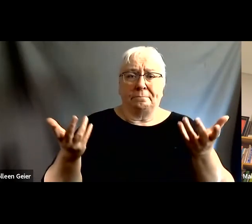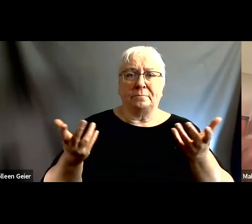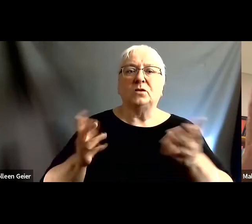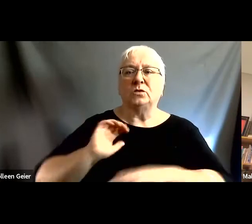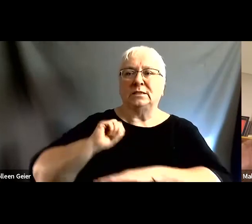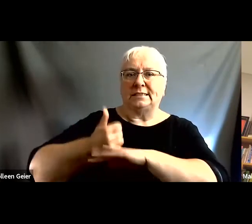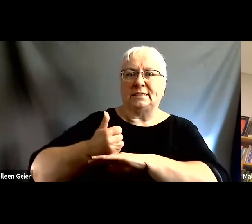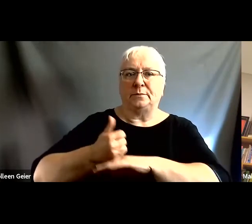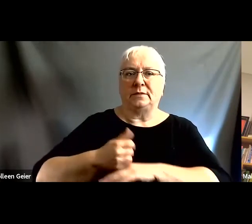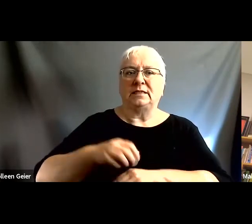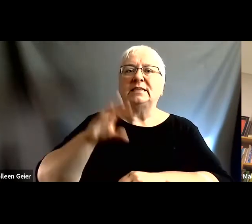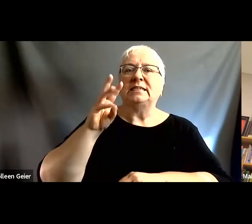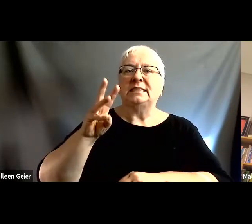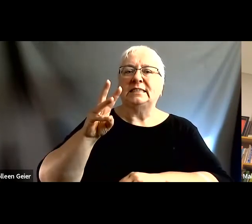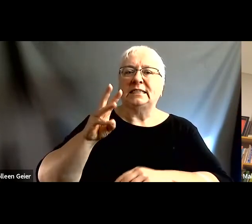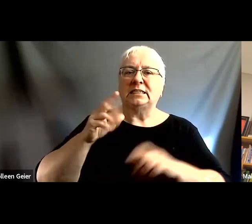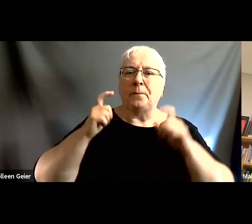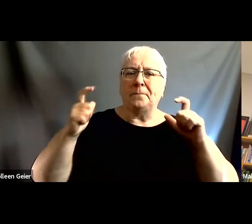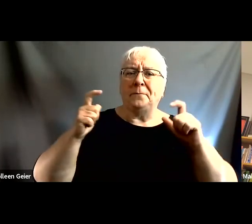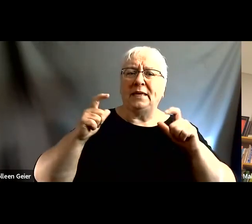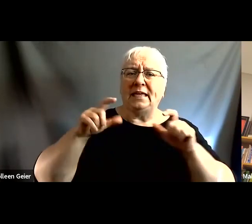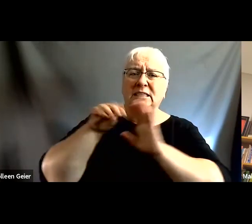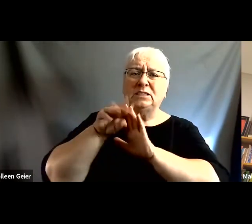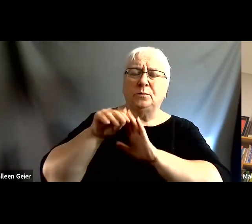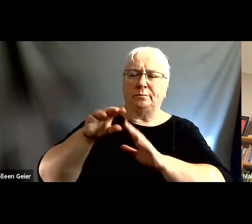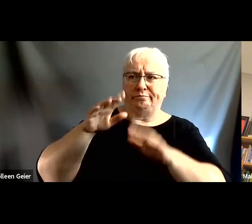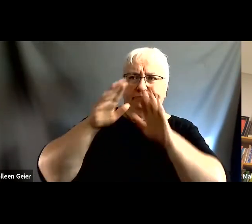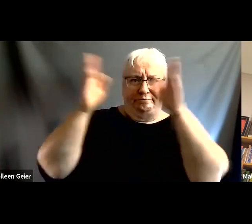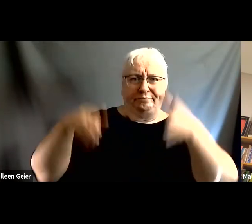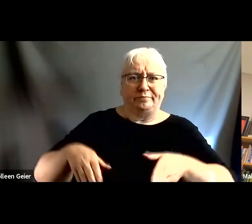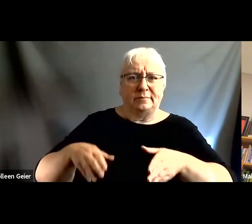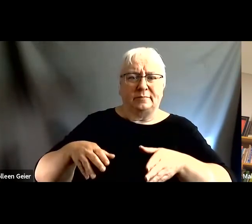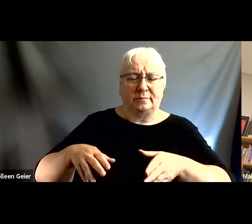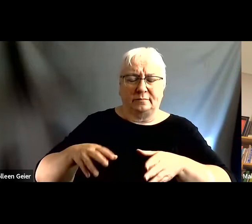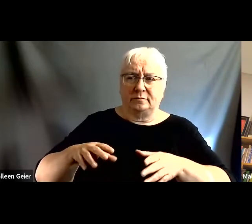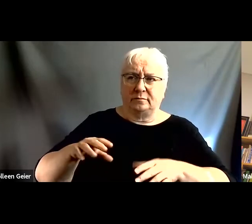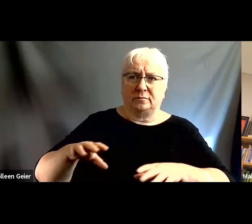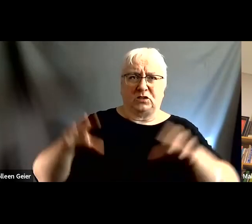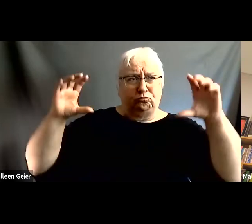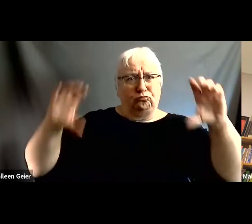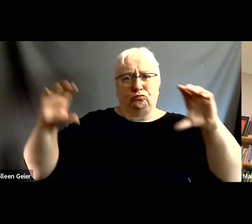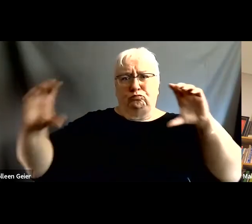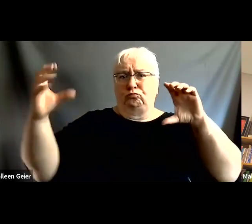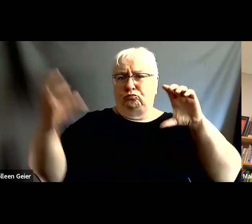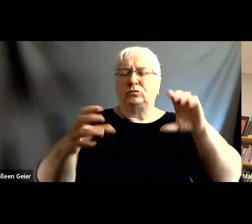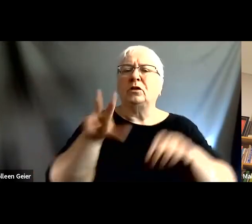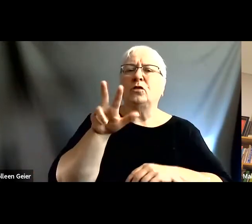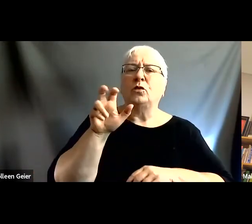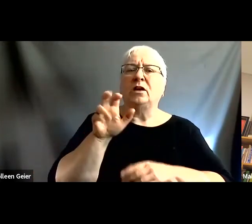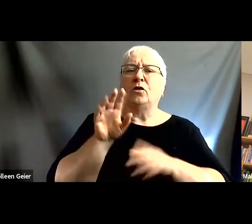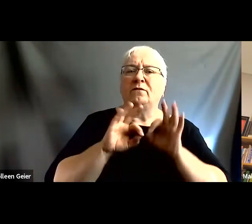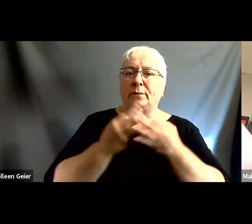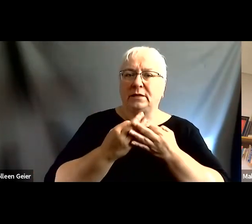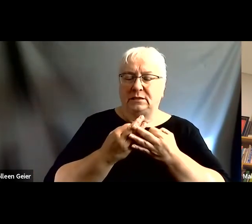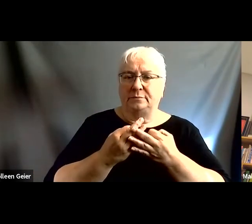installed 6 loudspeakers in the villages of, this was a village of 300 families. And then